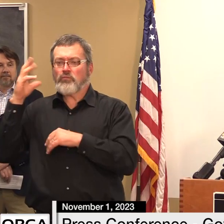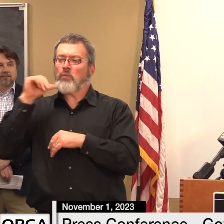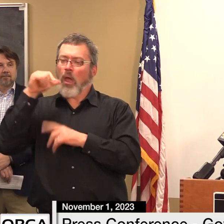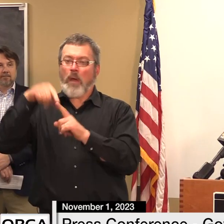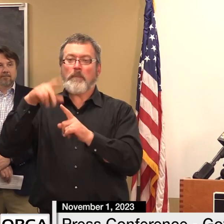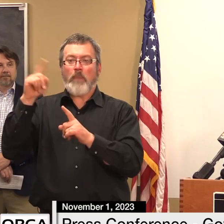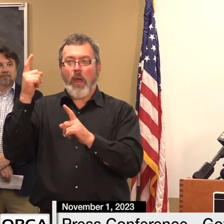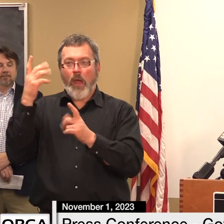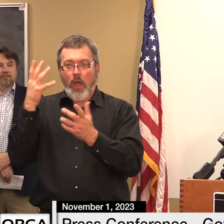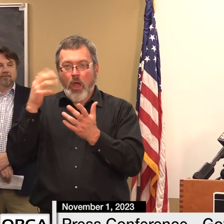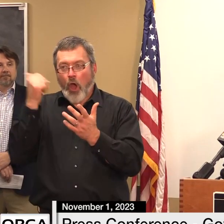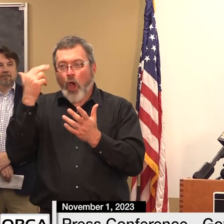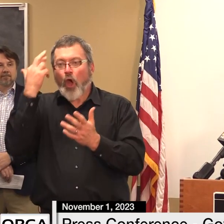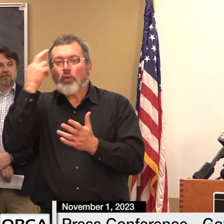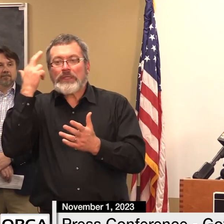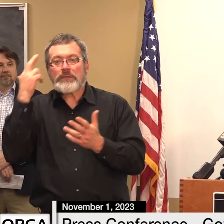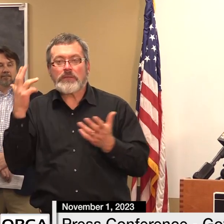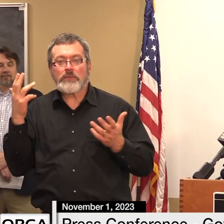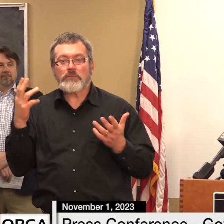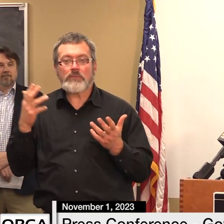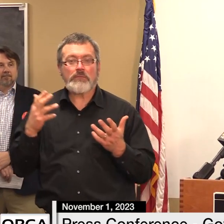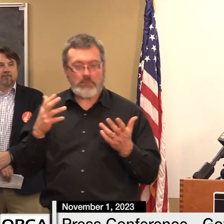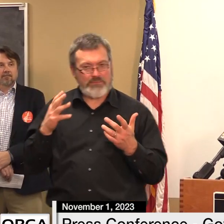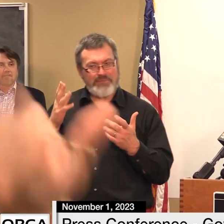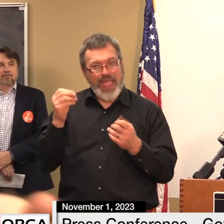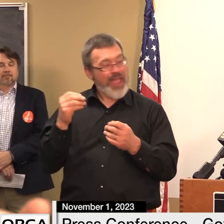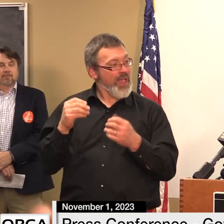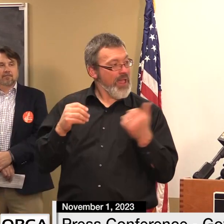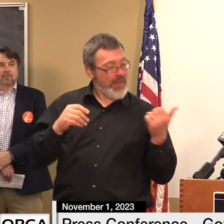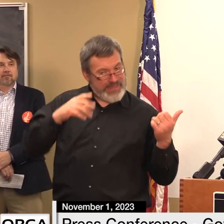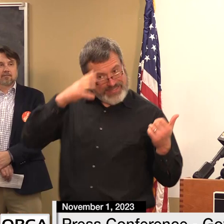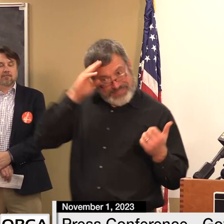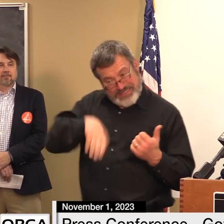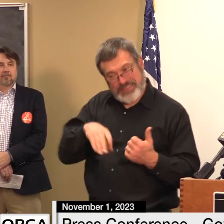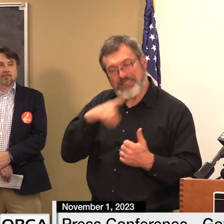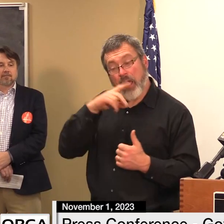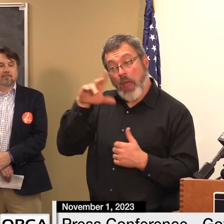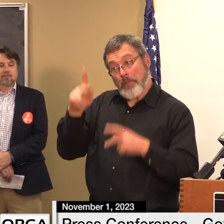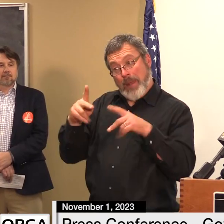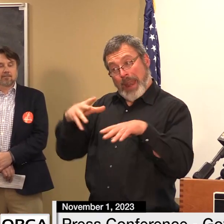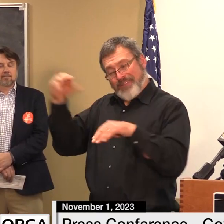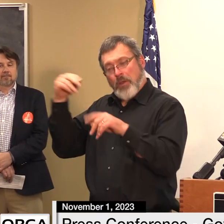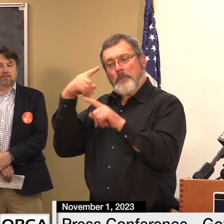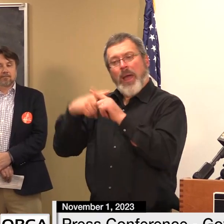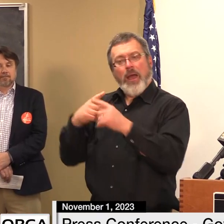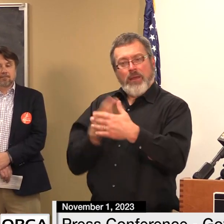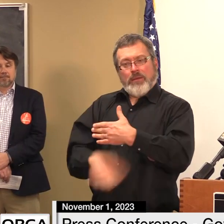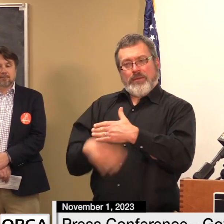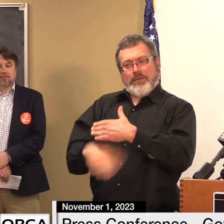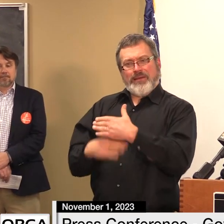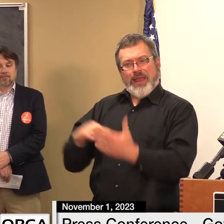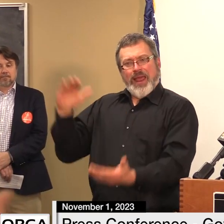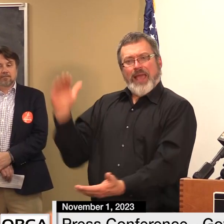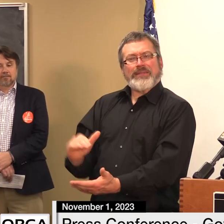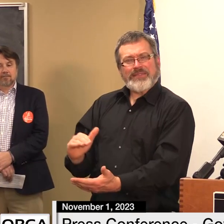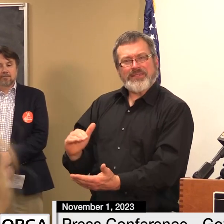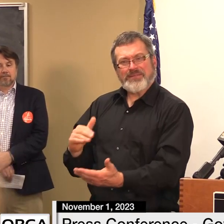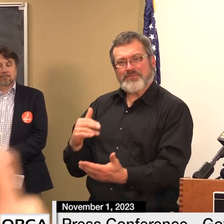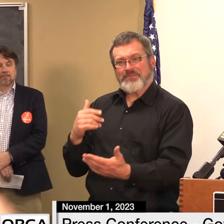we're not having as many kids. I mean, we see it in our schools, something I talked about a lot 7 years ago when I was running for